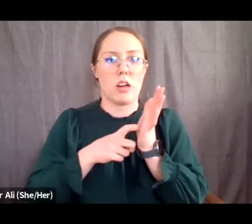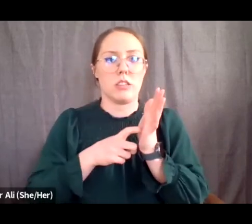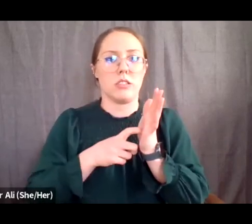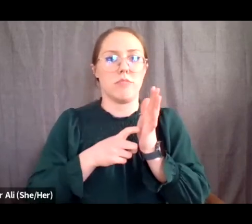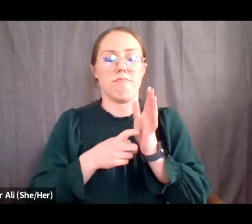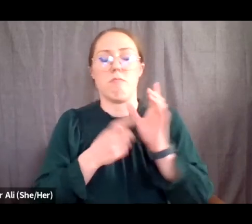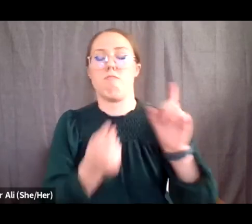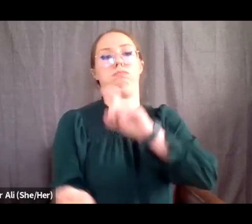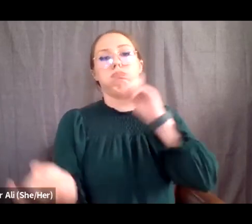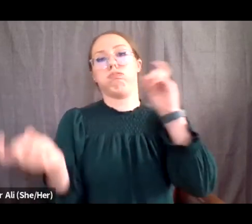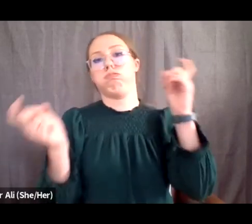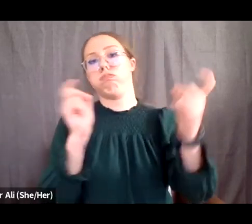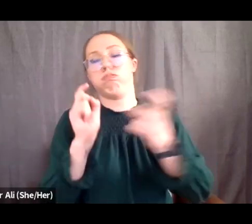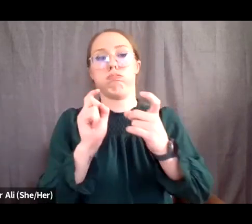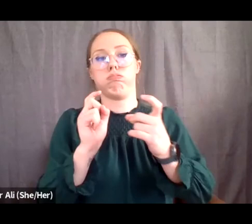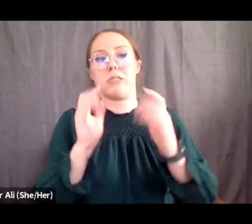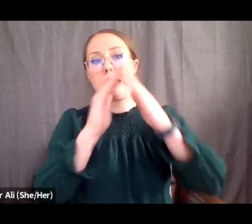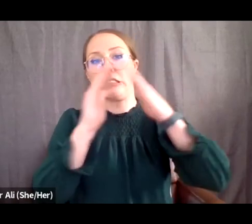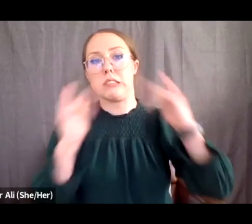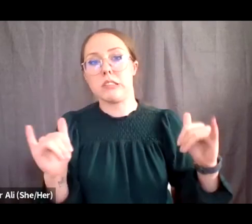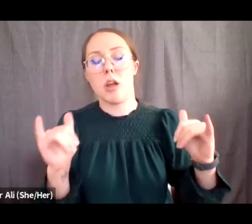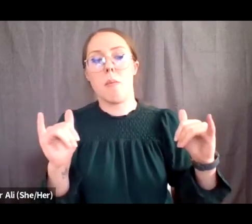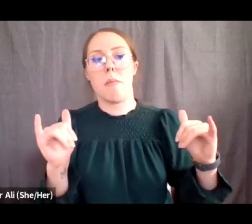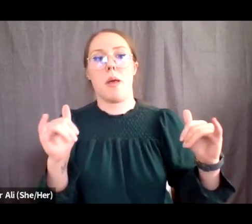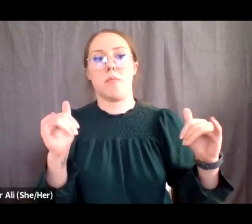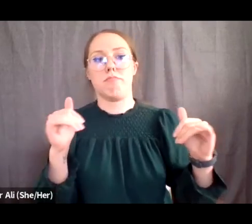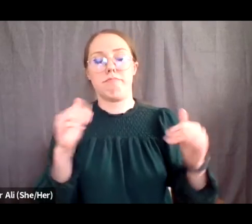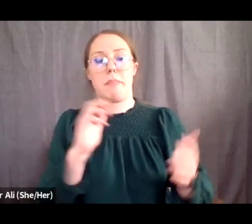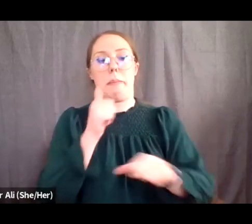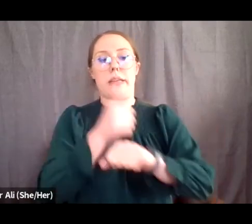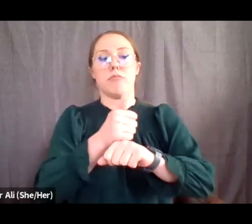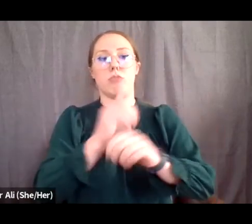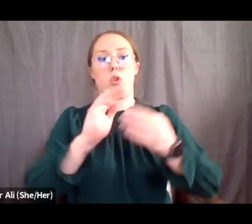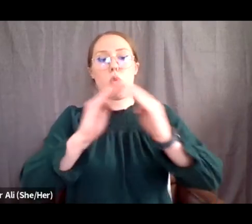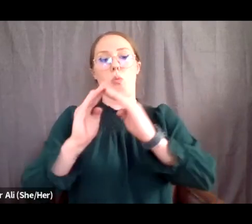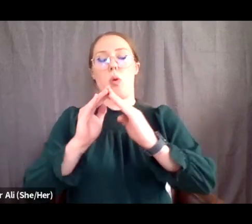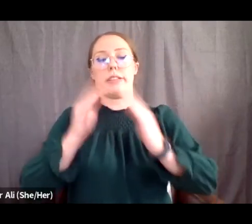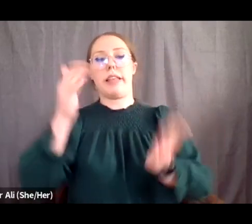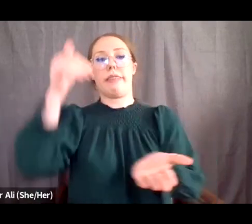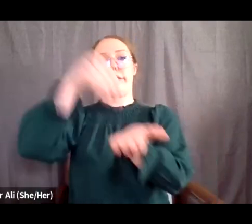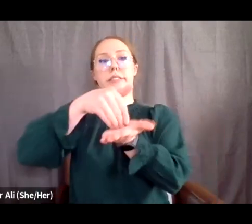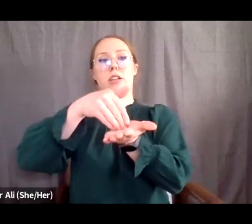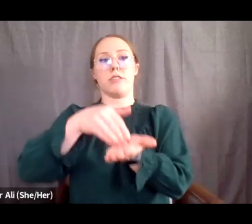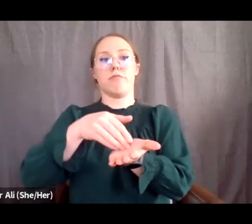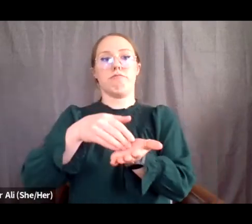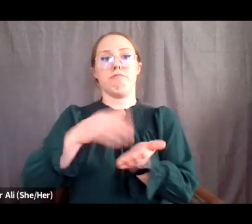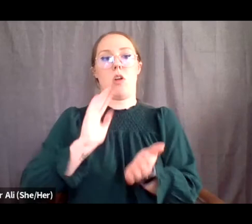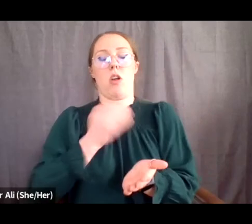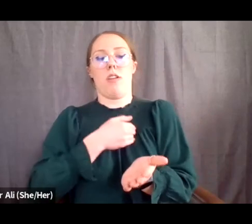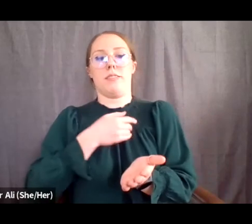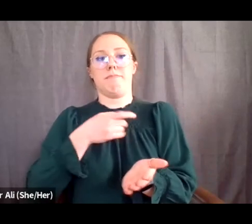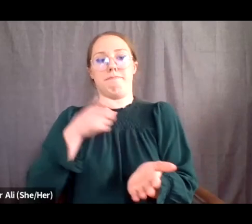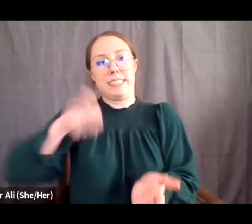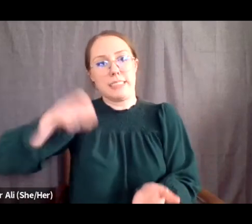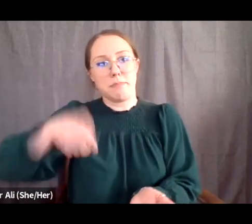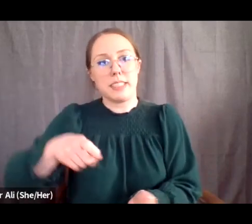revelatory ecosystem that places our communities at the very center and demands of us, the arts and culture field,